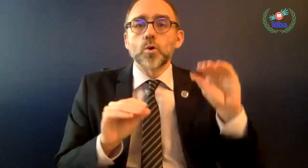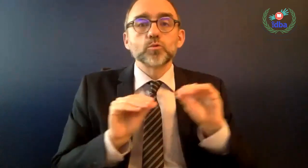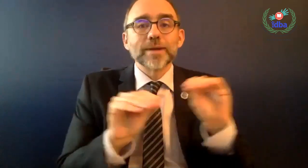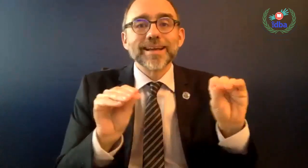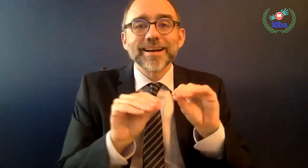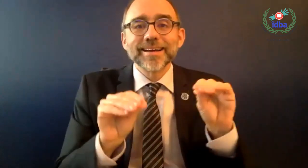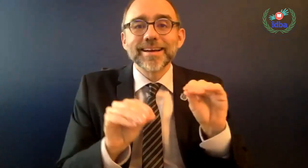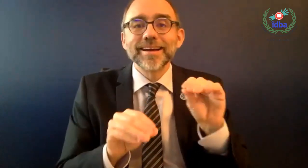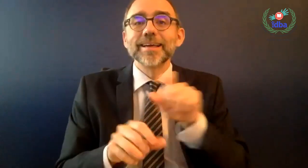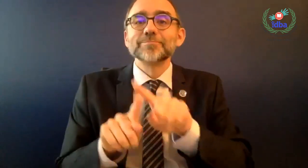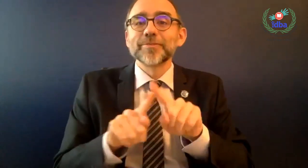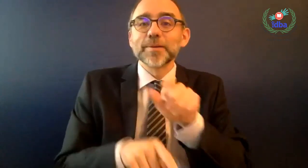of training,